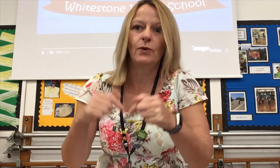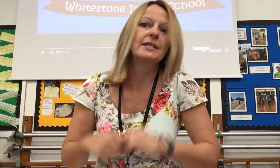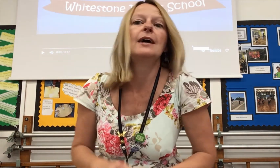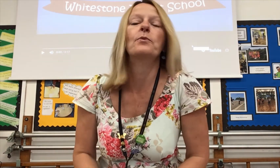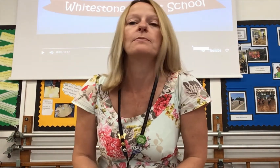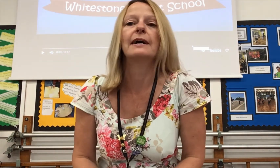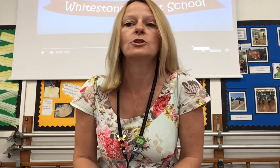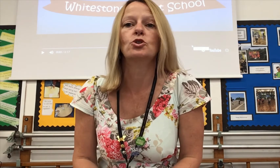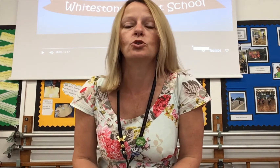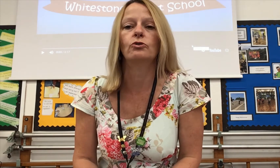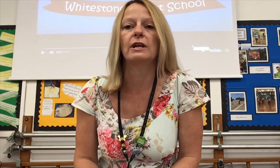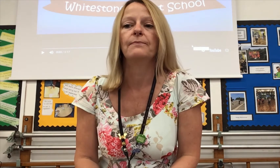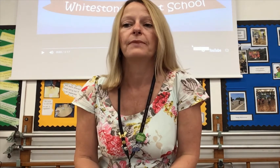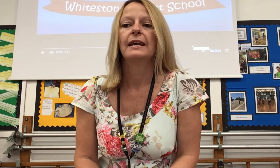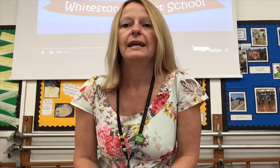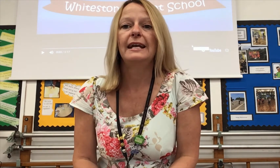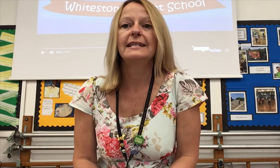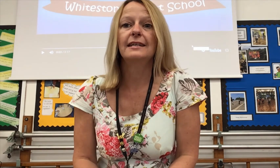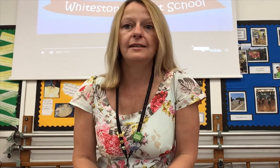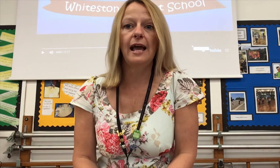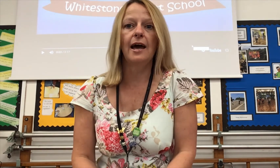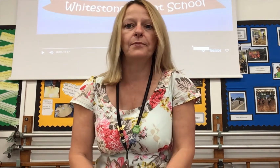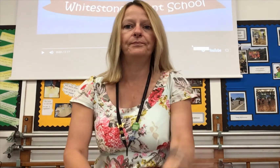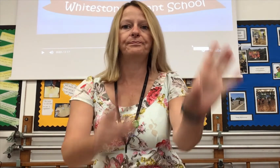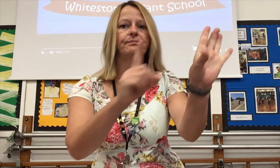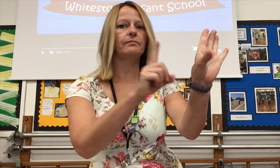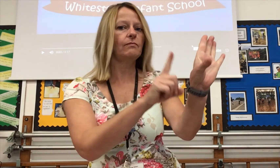to help with my story is yellow.